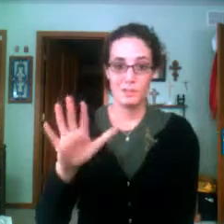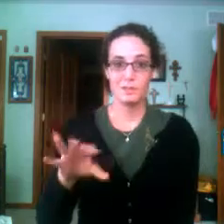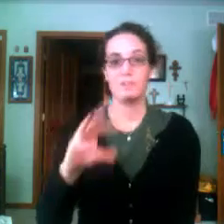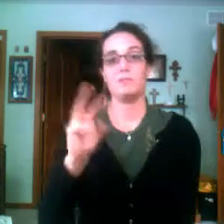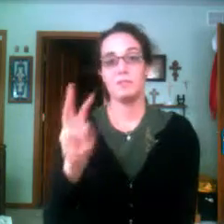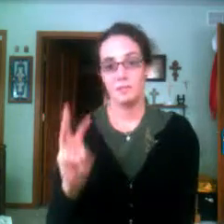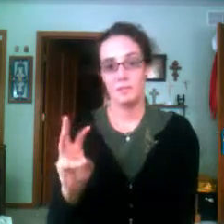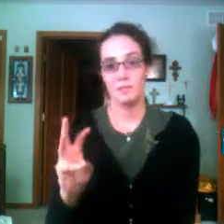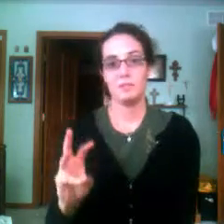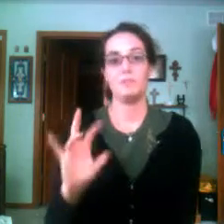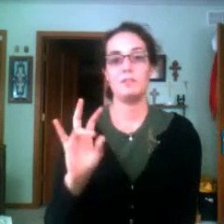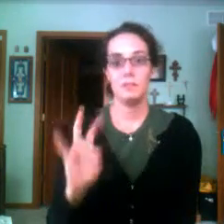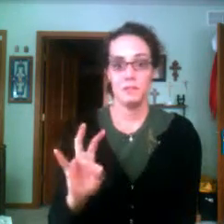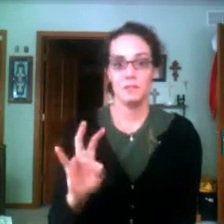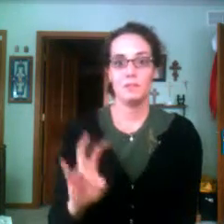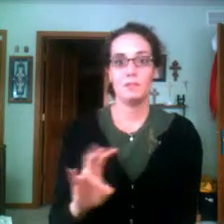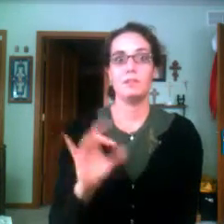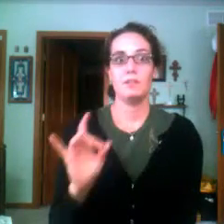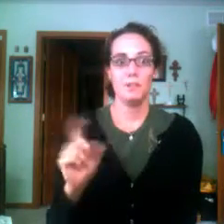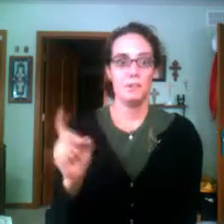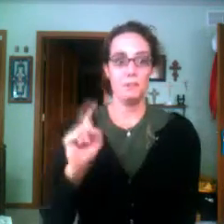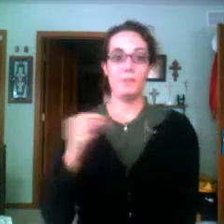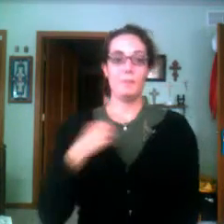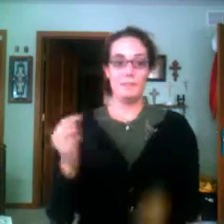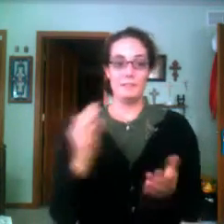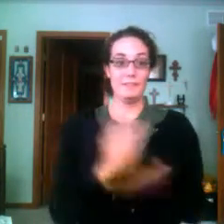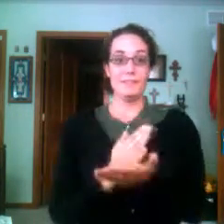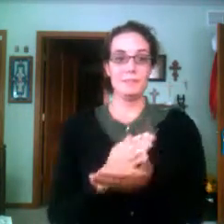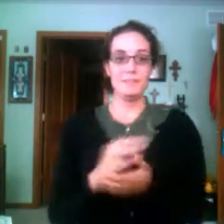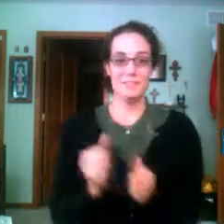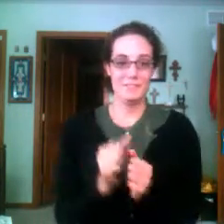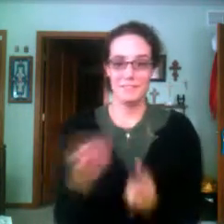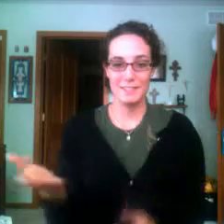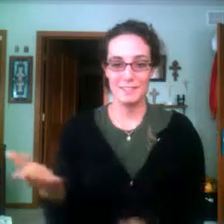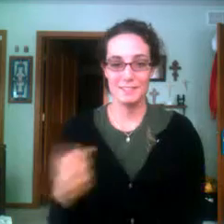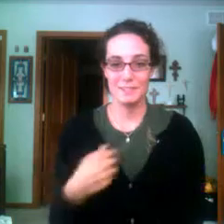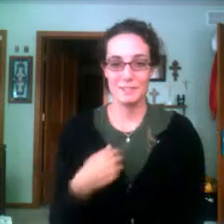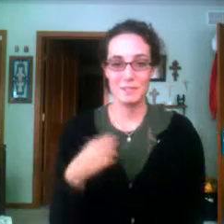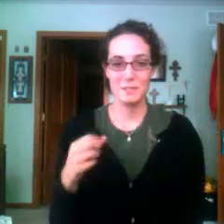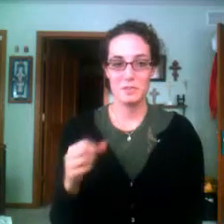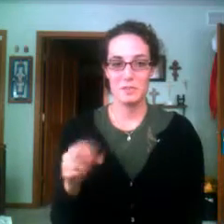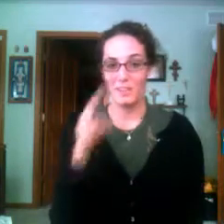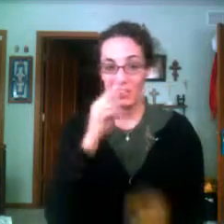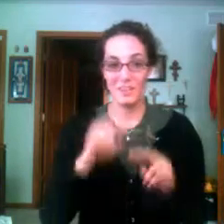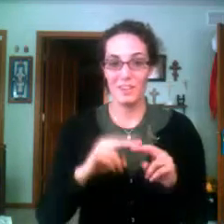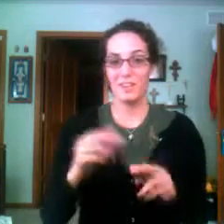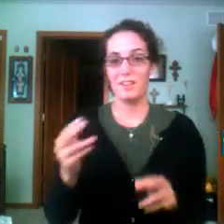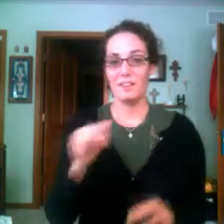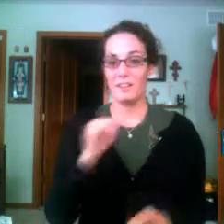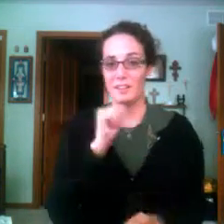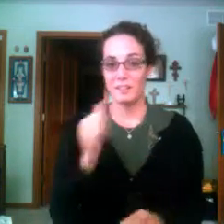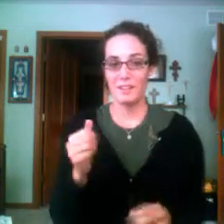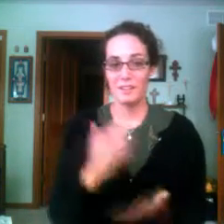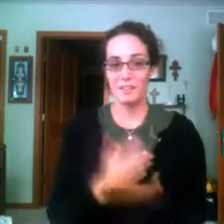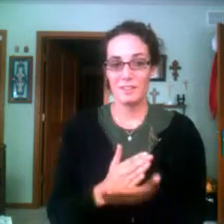6, and where am I going to stop with this? I'm just having too much fun here. I just can't stop. Oh, sorry.